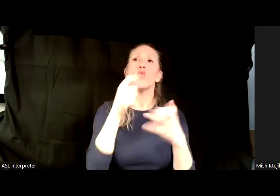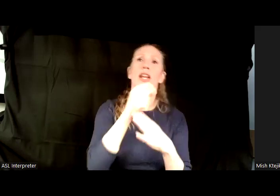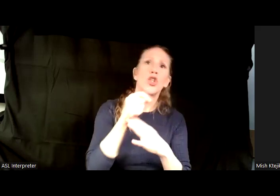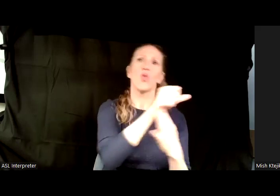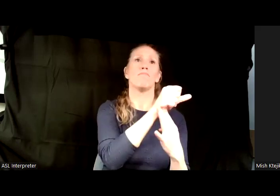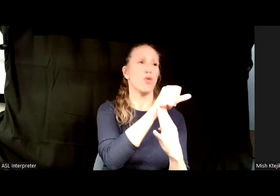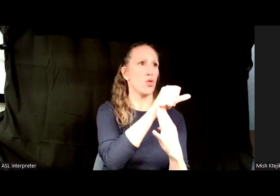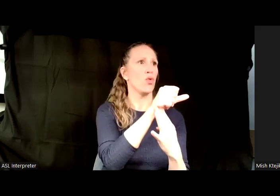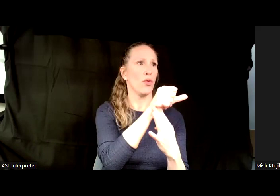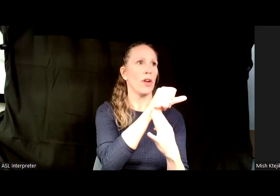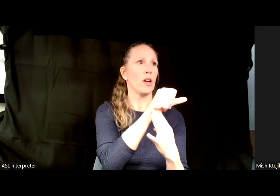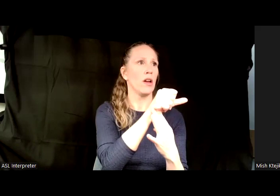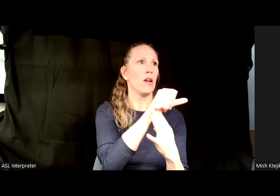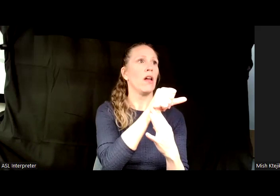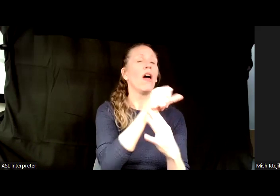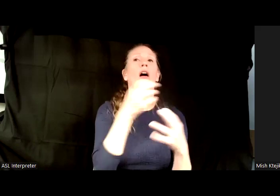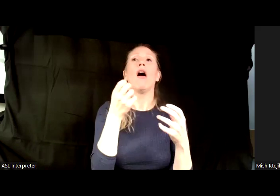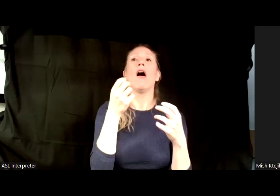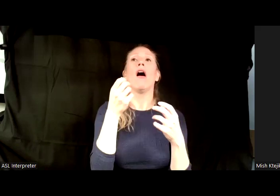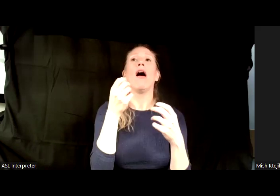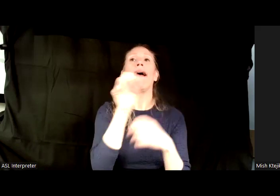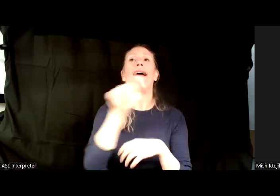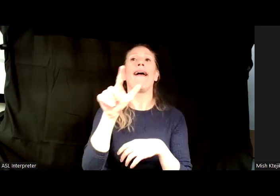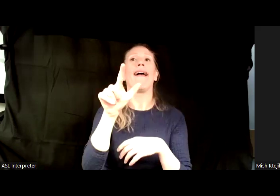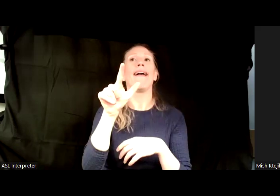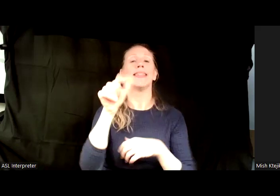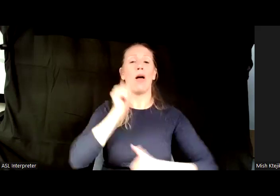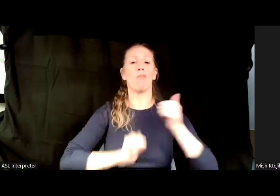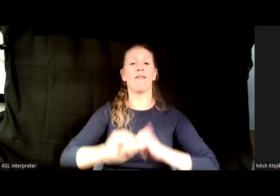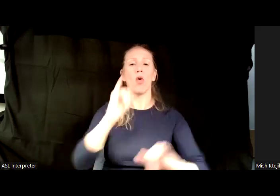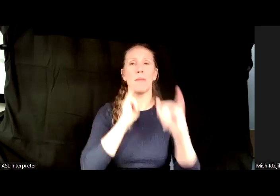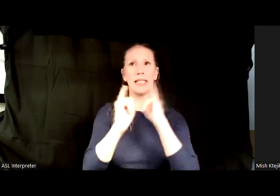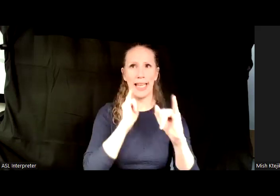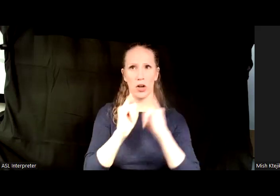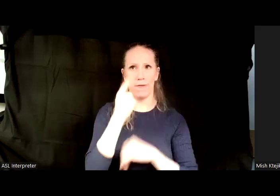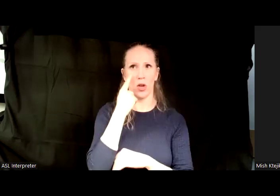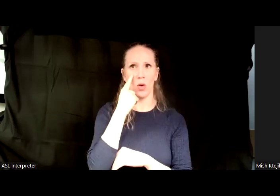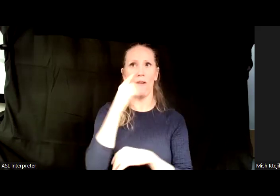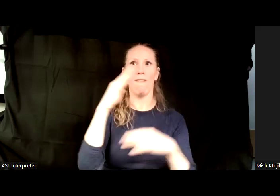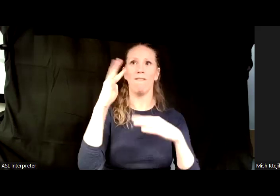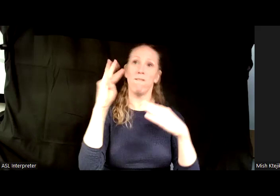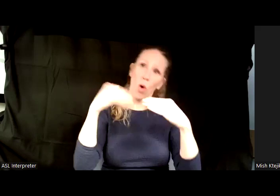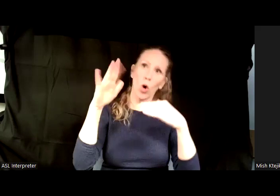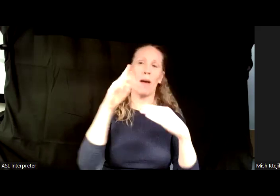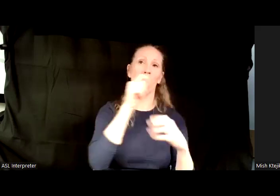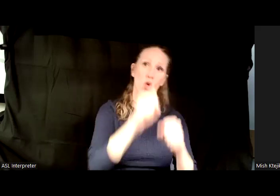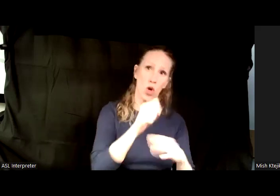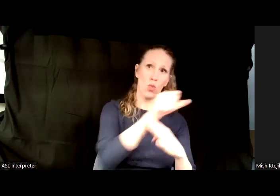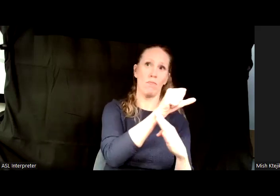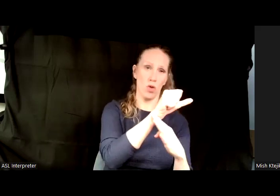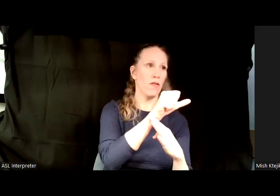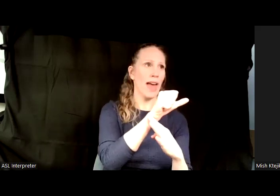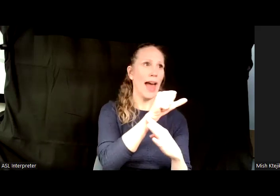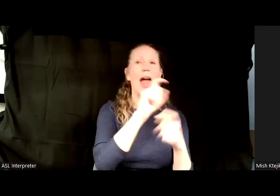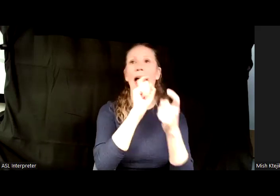remove the American Sign Language performance interview 4 or above. So you would remove that and then, so